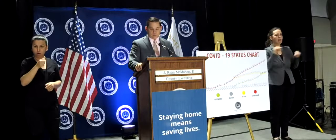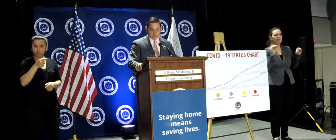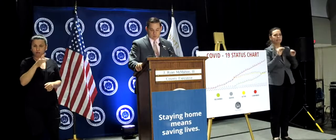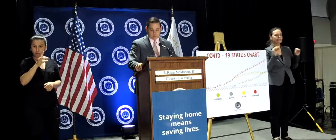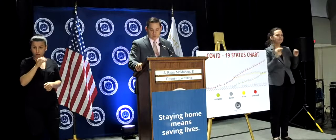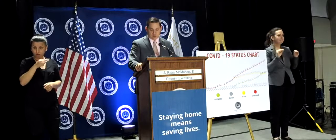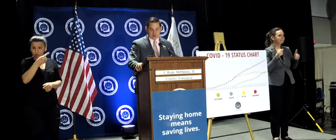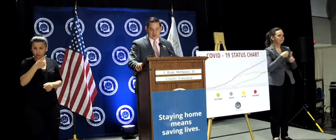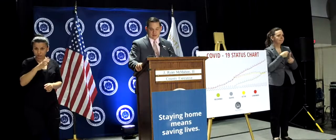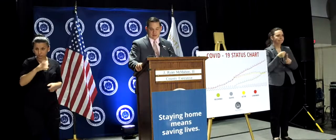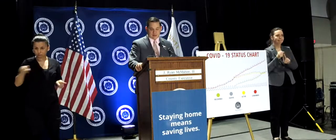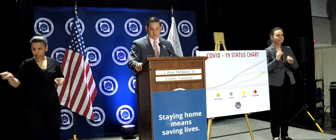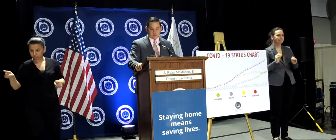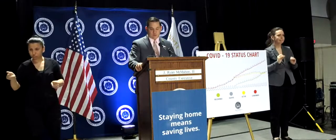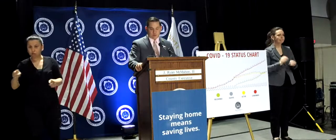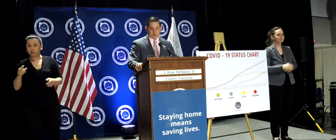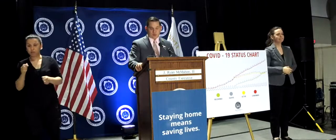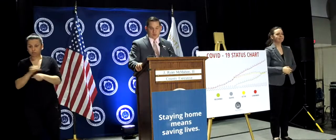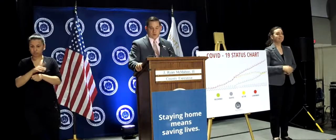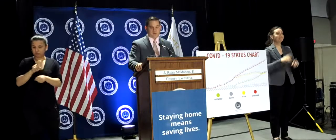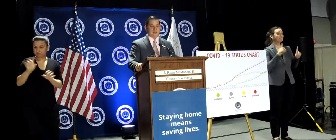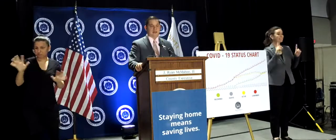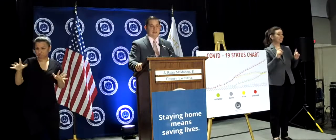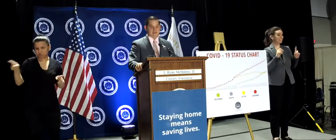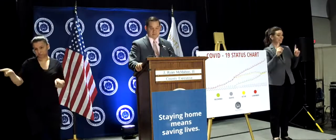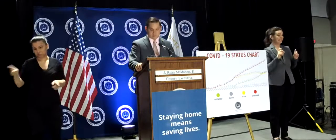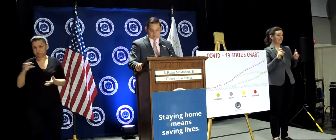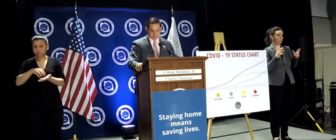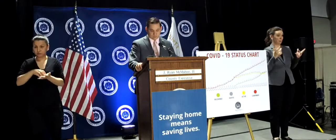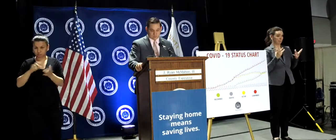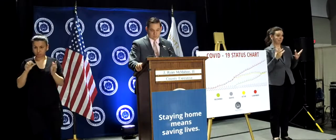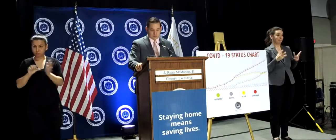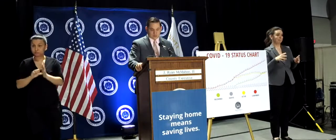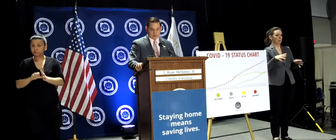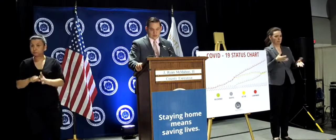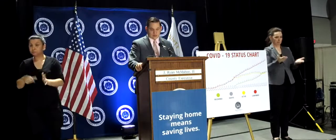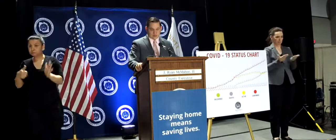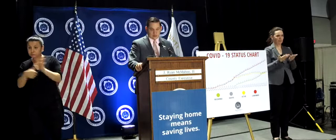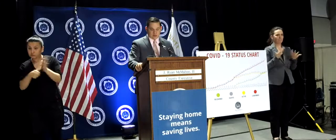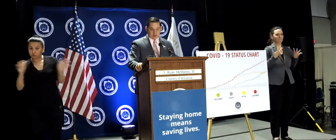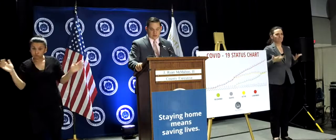testing, we have done 7,412 tests.